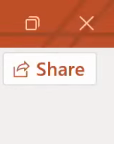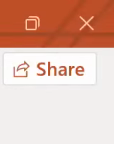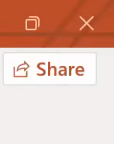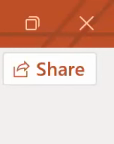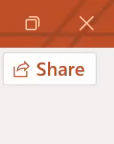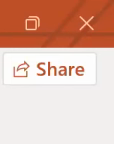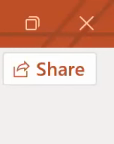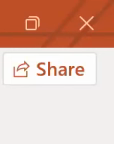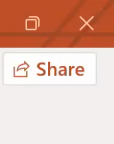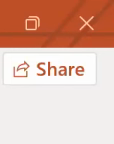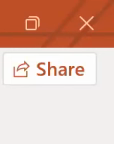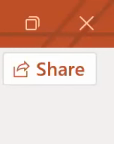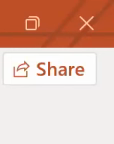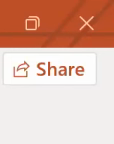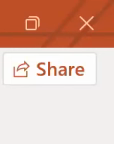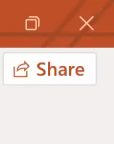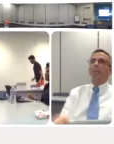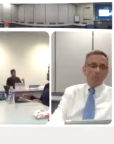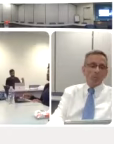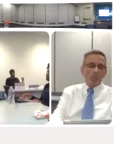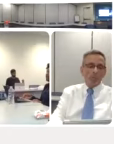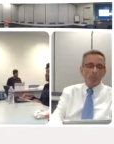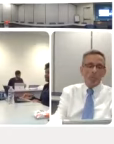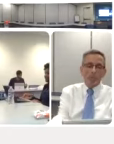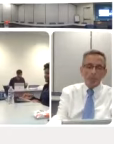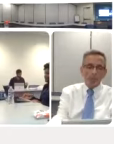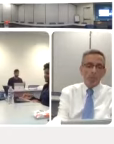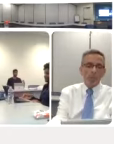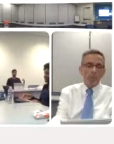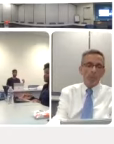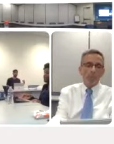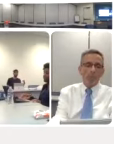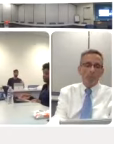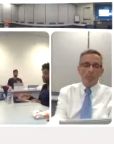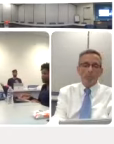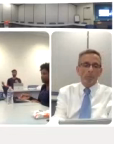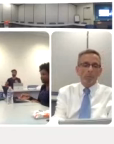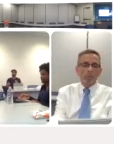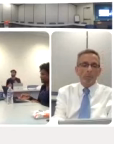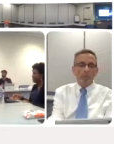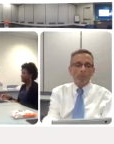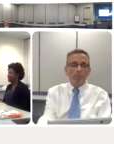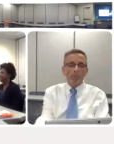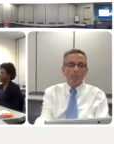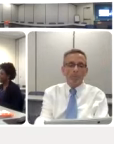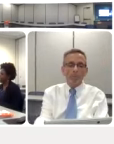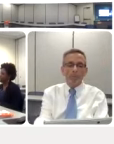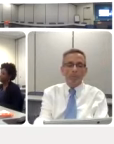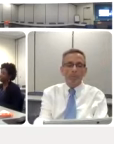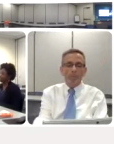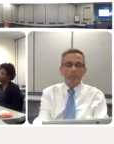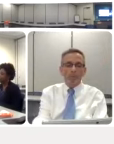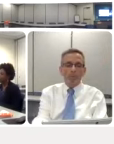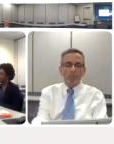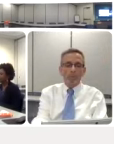I can hear you better. All right. Yeah. Thank you. I'm gonna start all over. So again, my